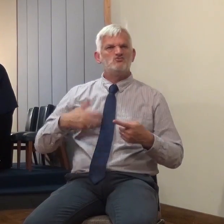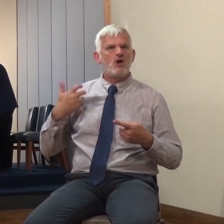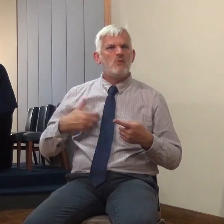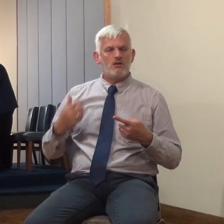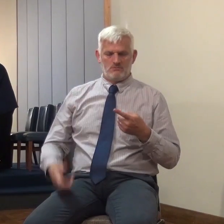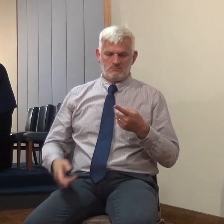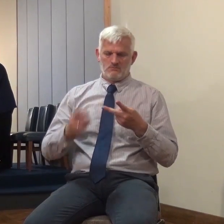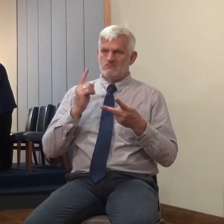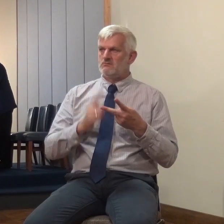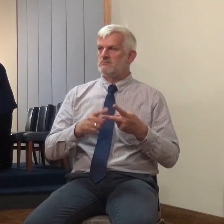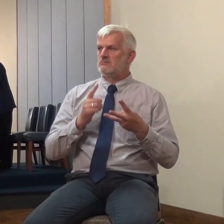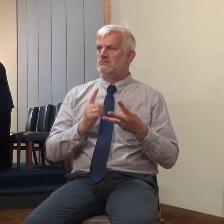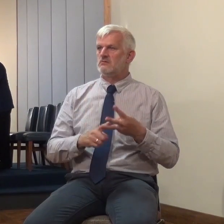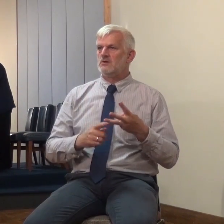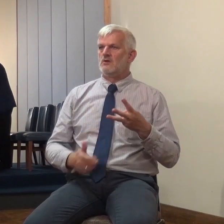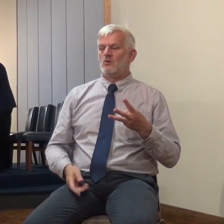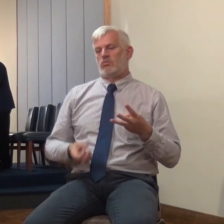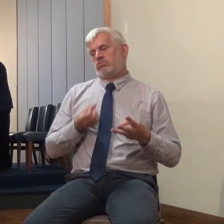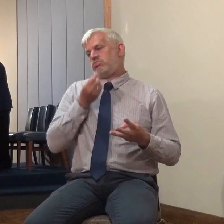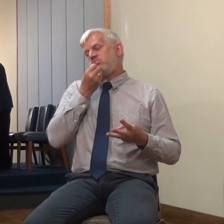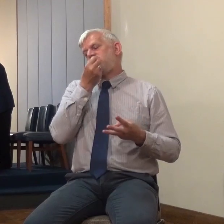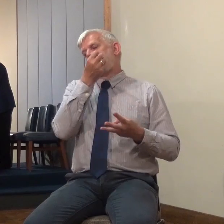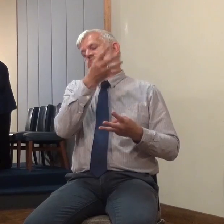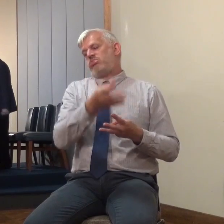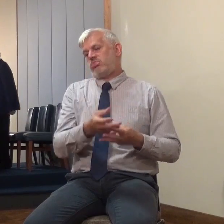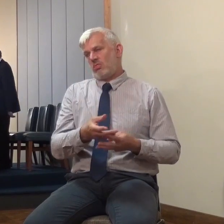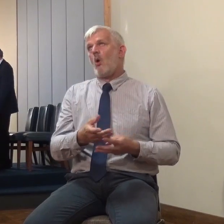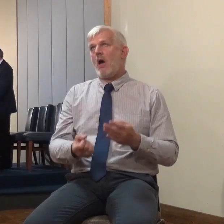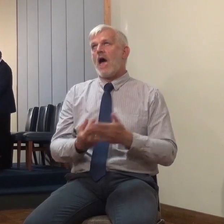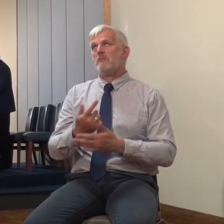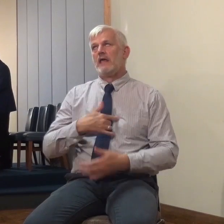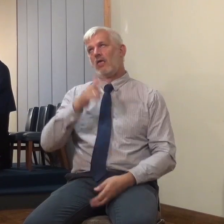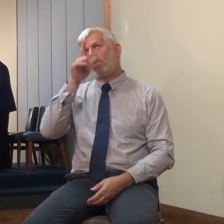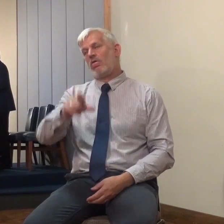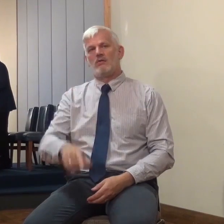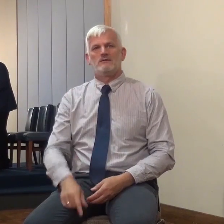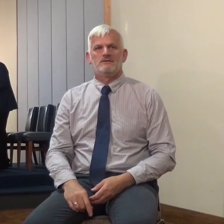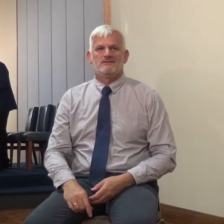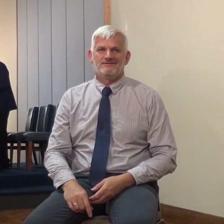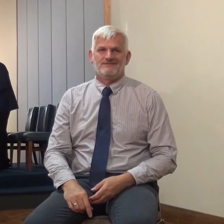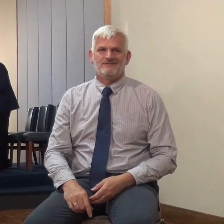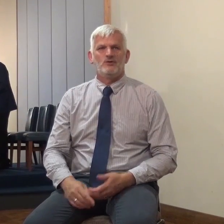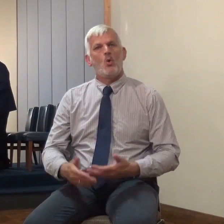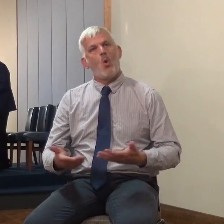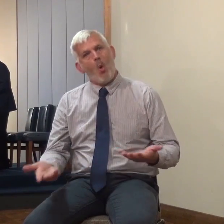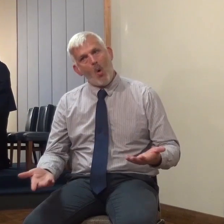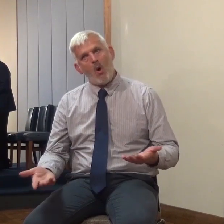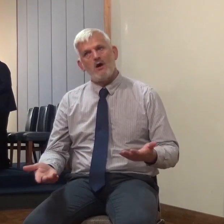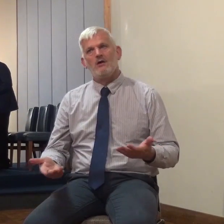emit some unbelieving nonsense about this would happen to me? Do we cope